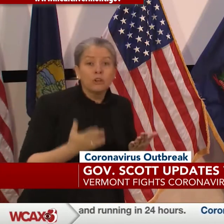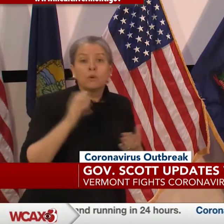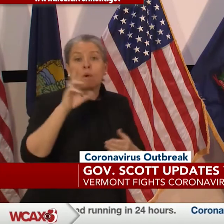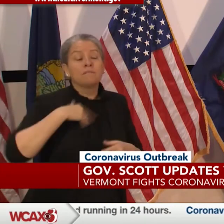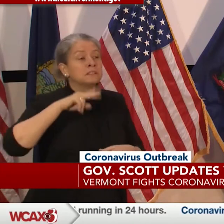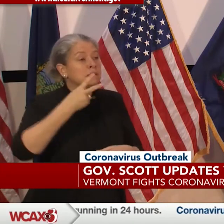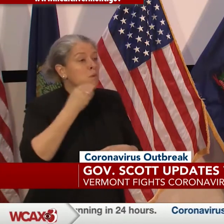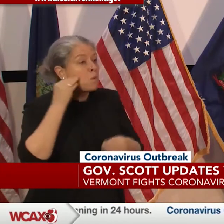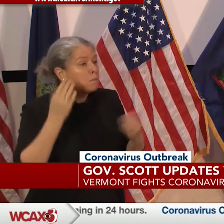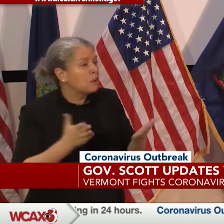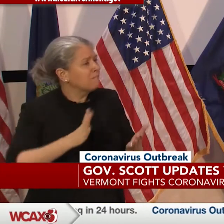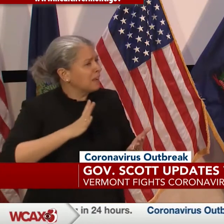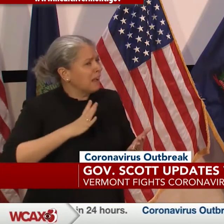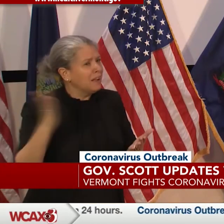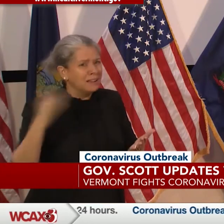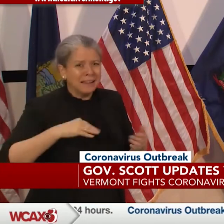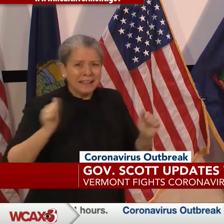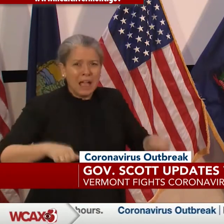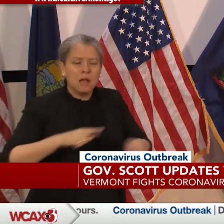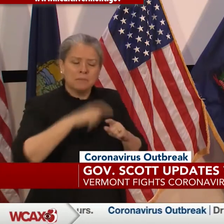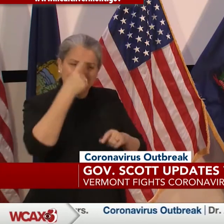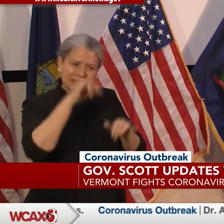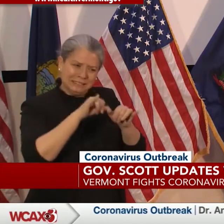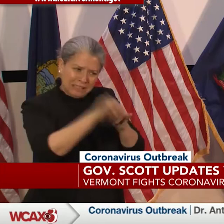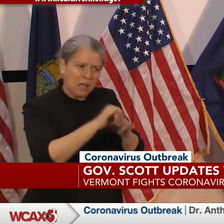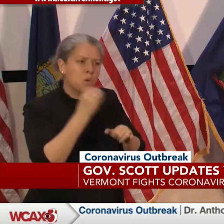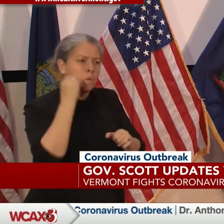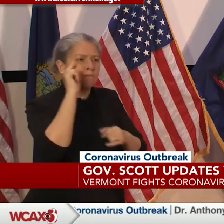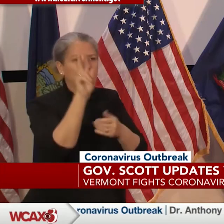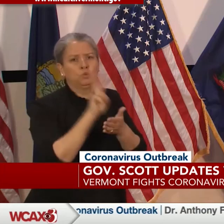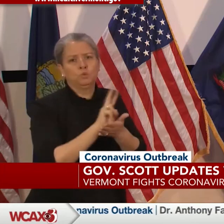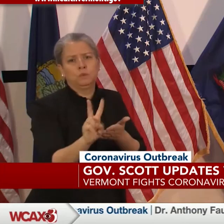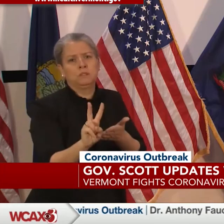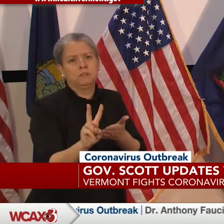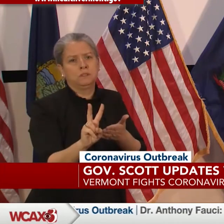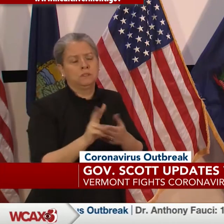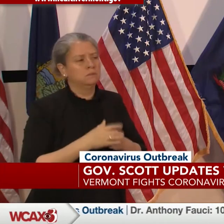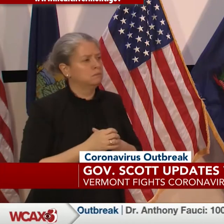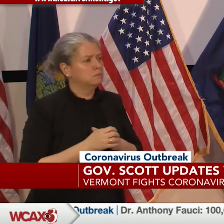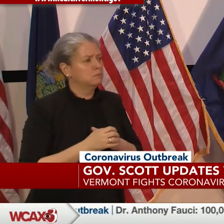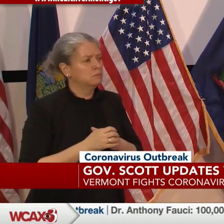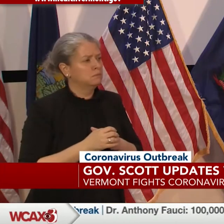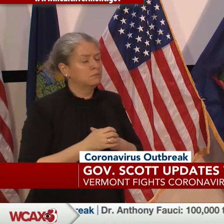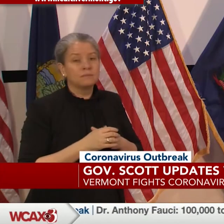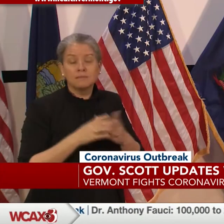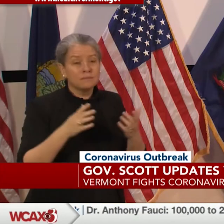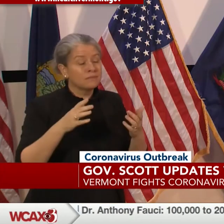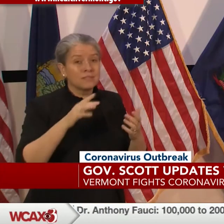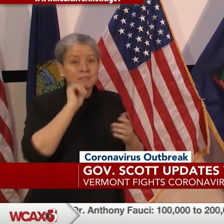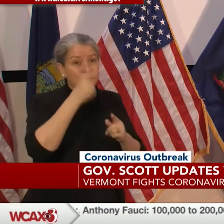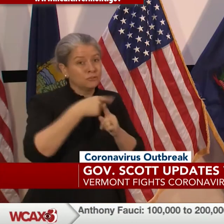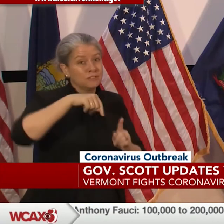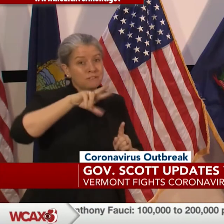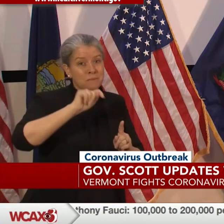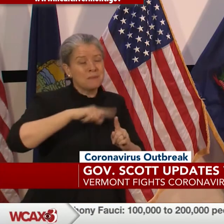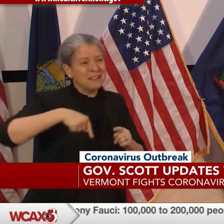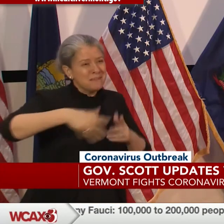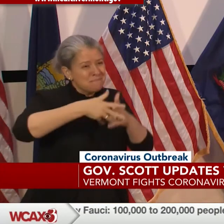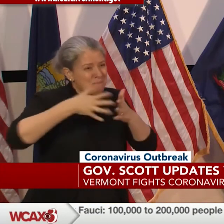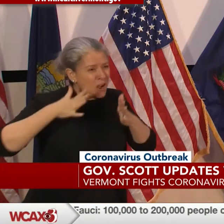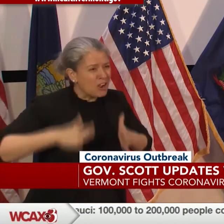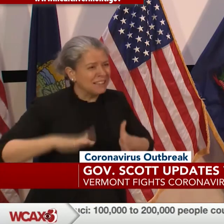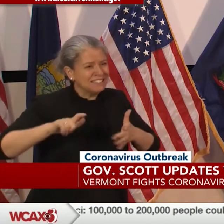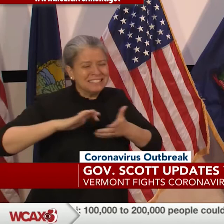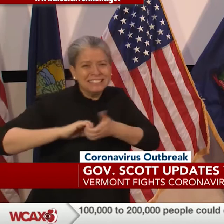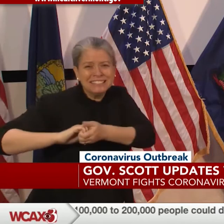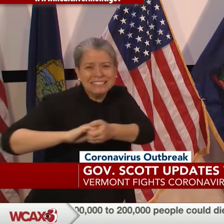well. We've got to remember, as Americans, we're all in this together. And we all have a role